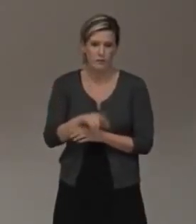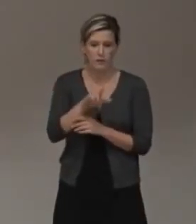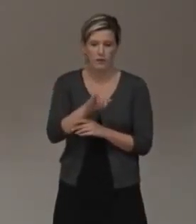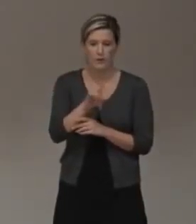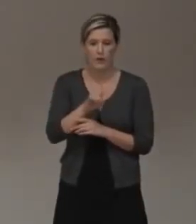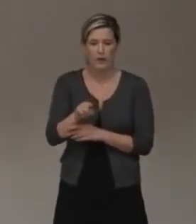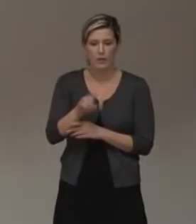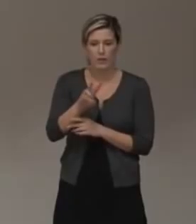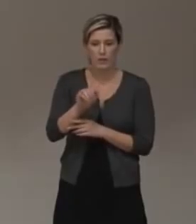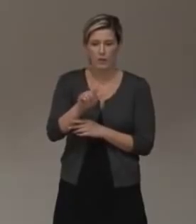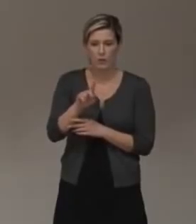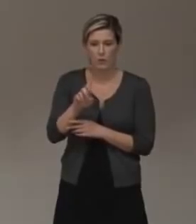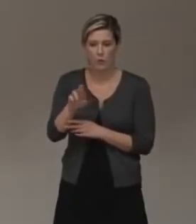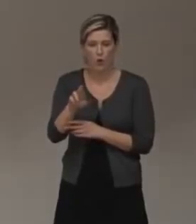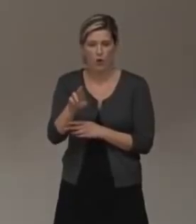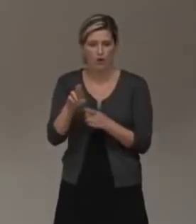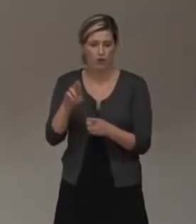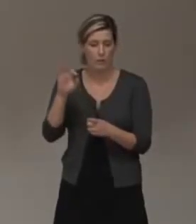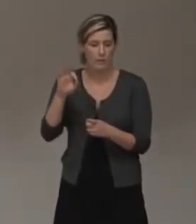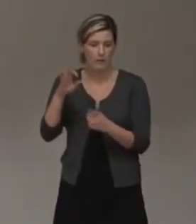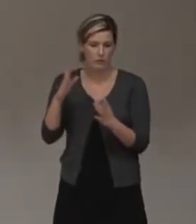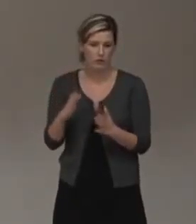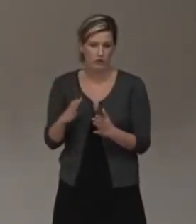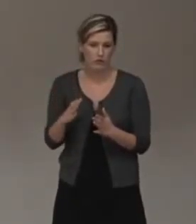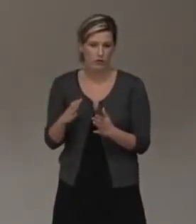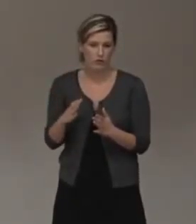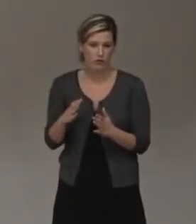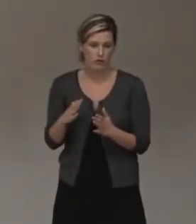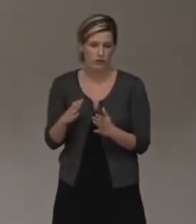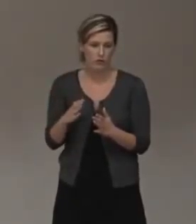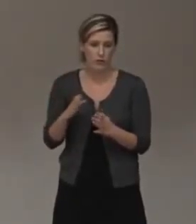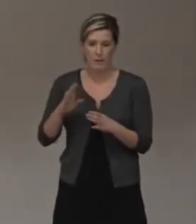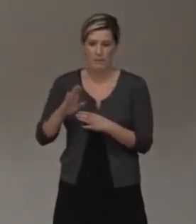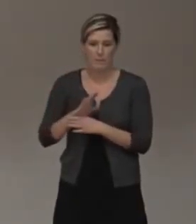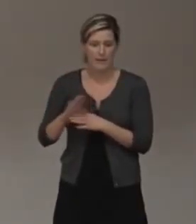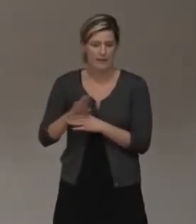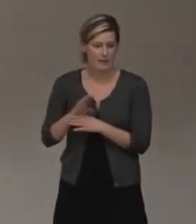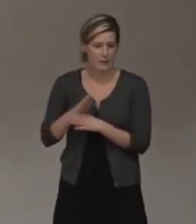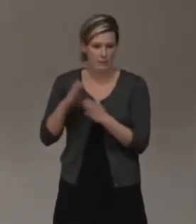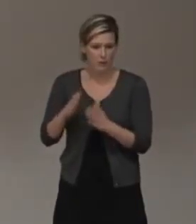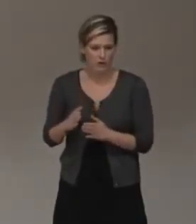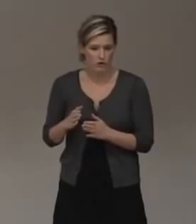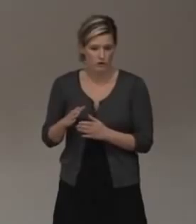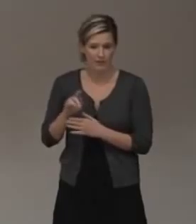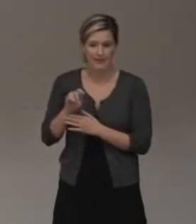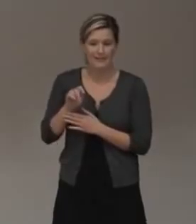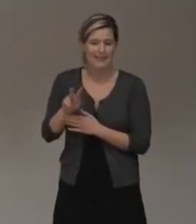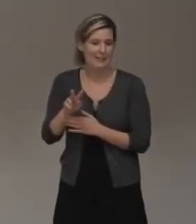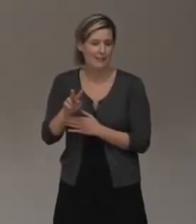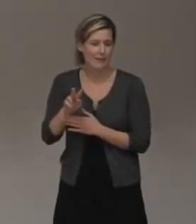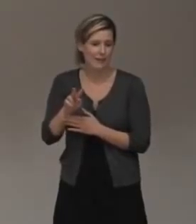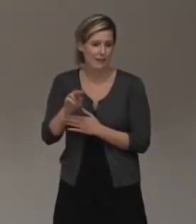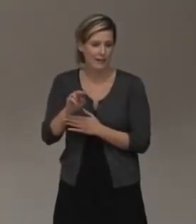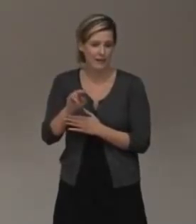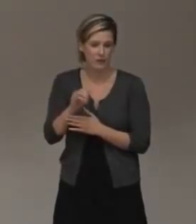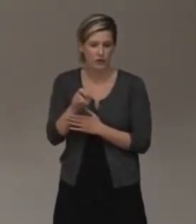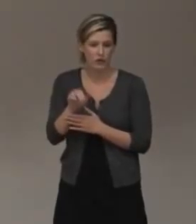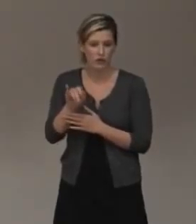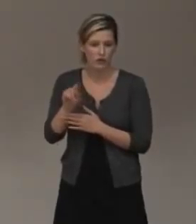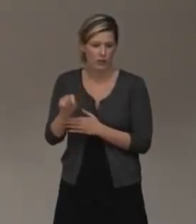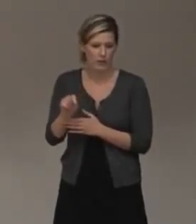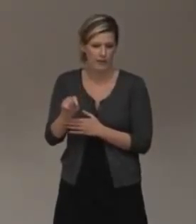Walker is an ordained minister, an entrepreneur, a television journalist, a documentary